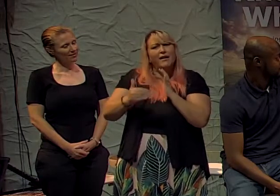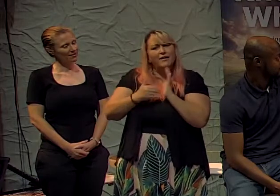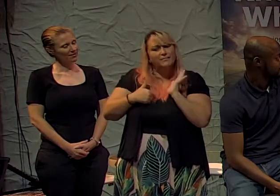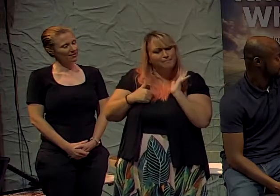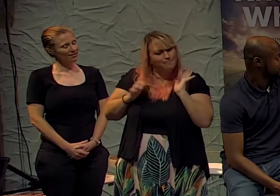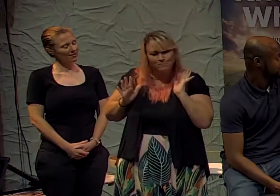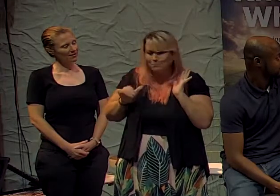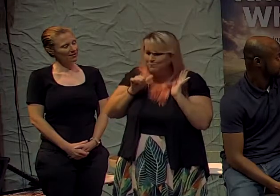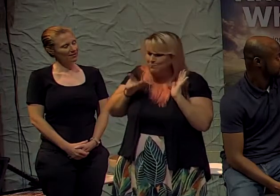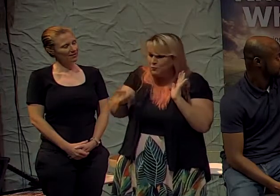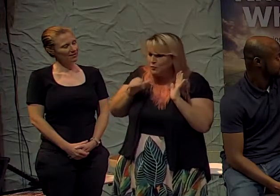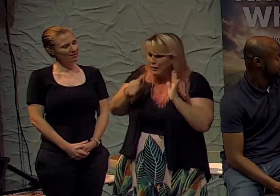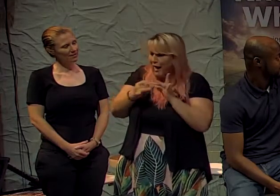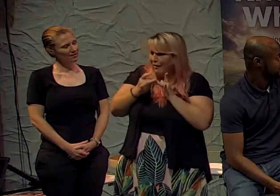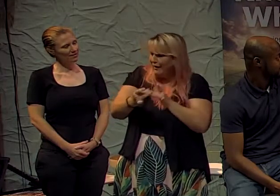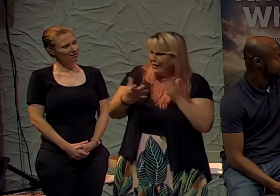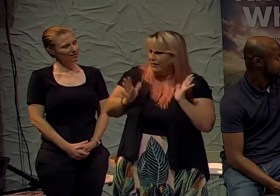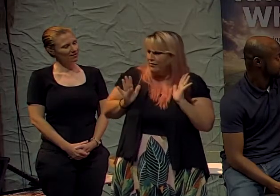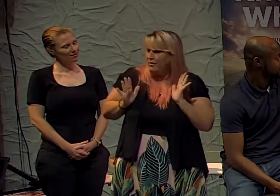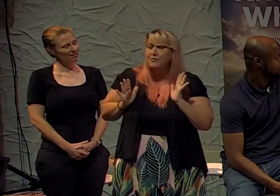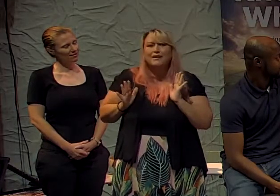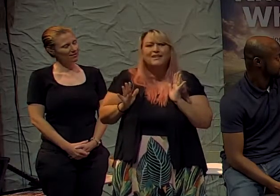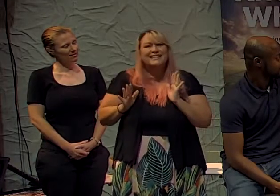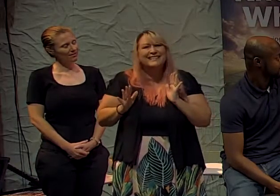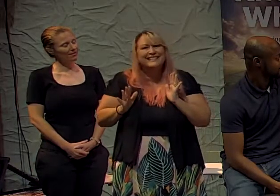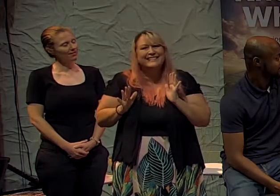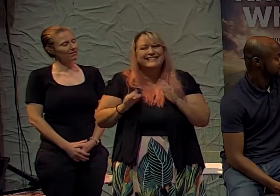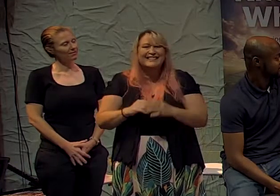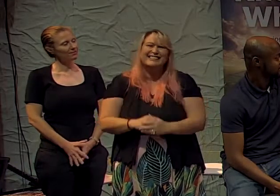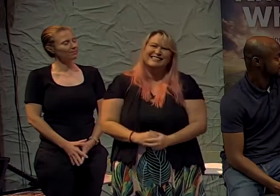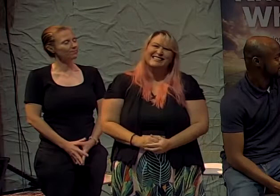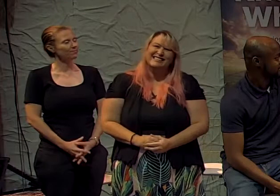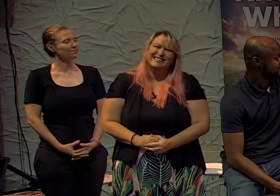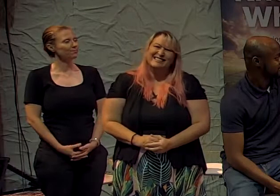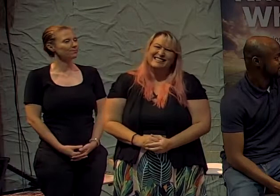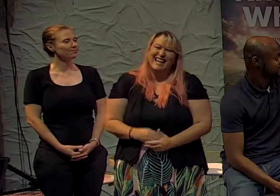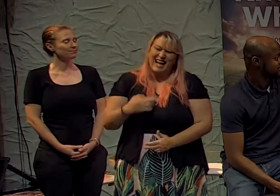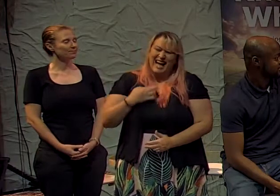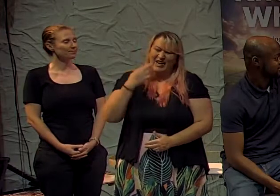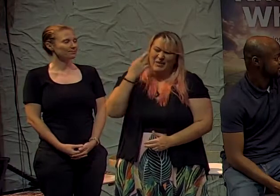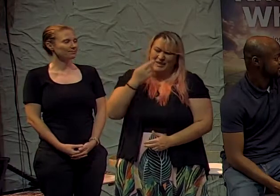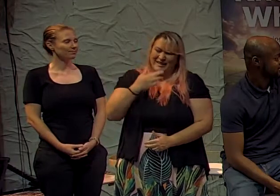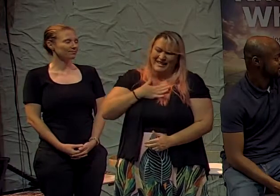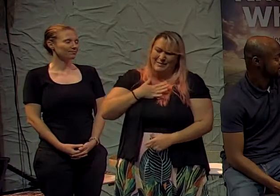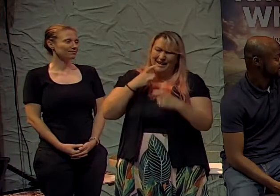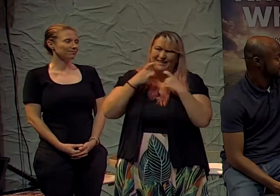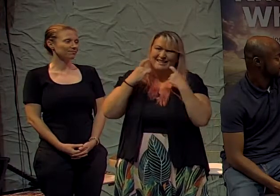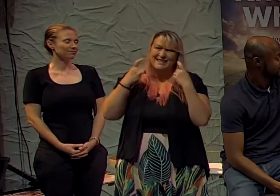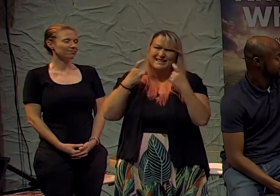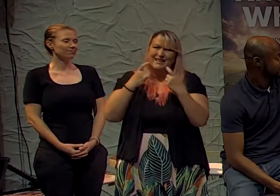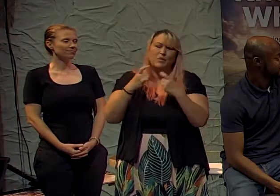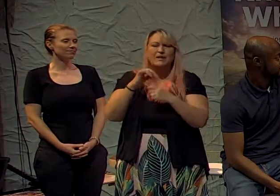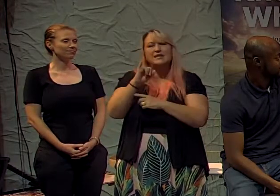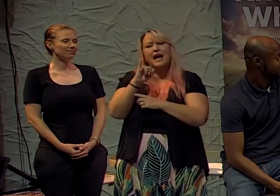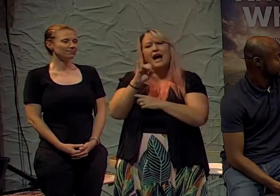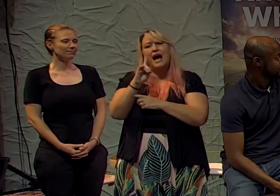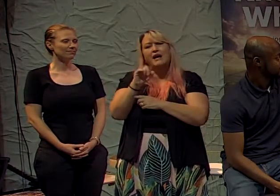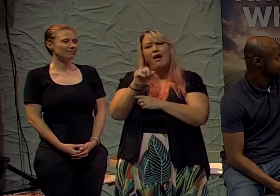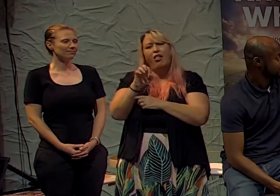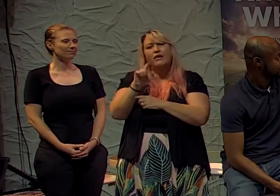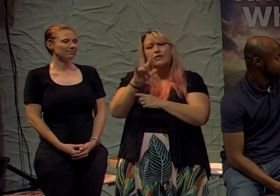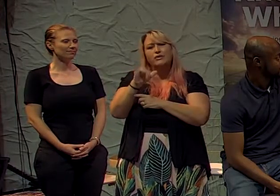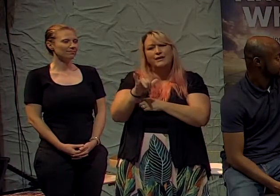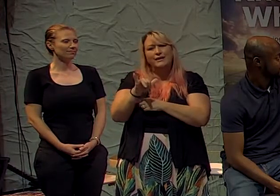he's not leading. And in actuality, I realized my sin, it was idolatry. Instead